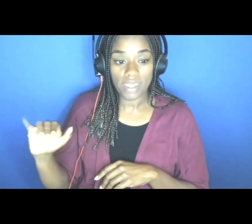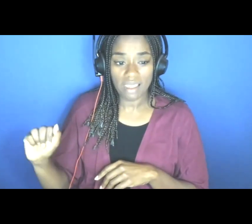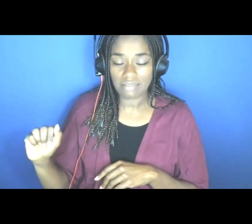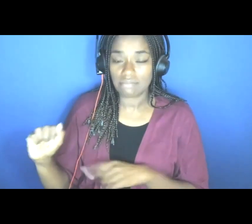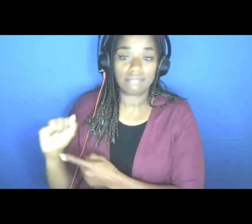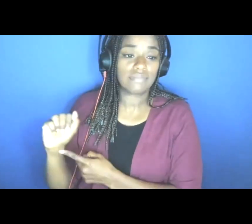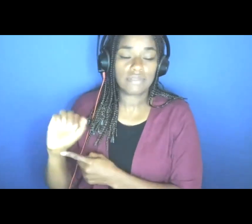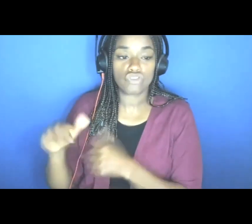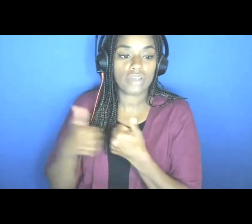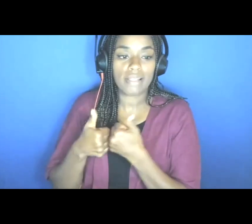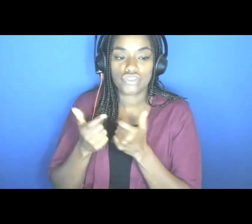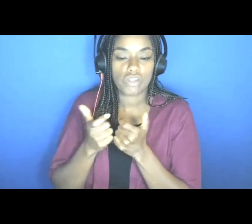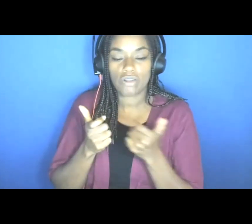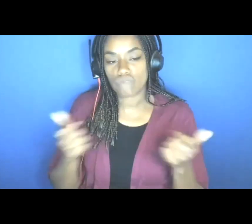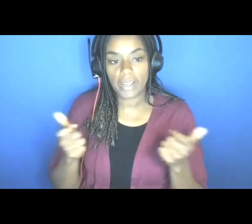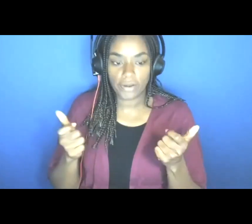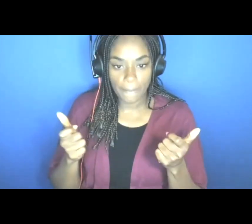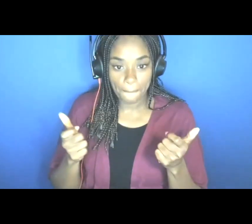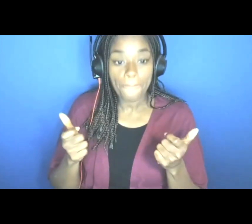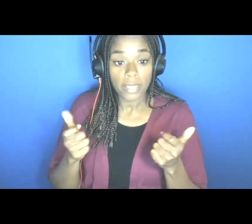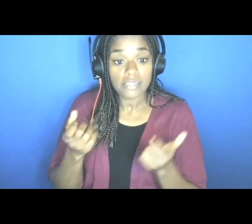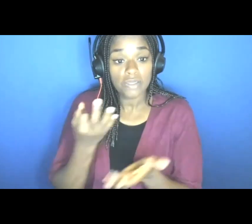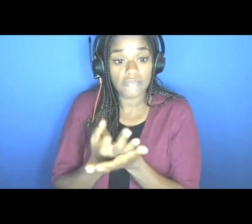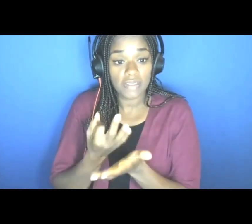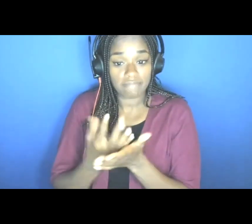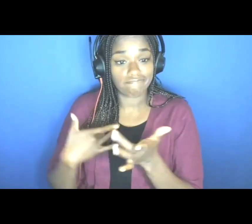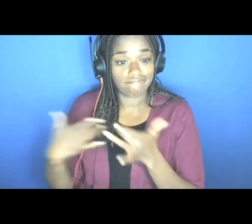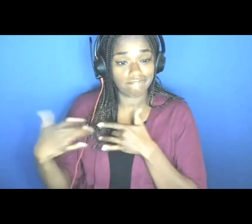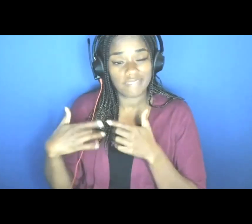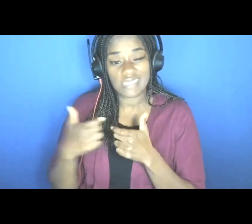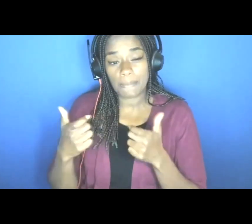So these financial concerns are a big part of it,